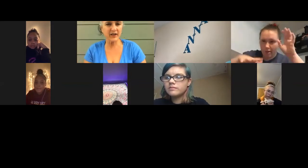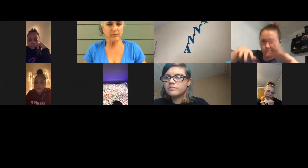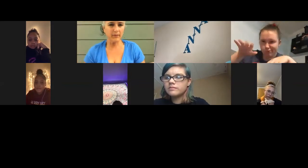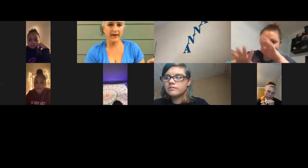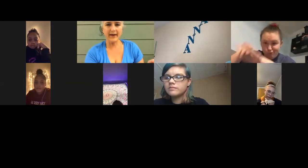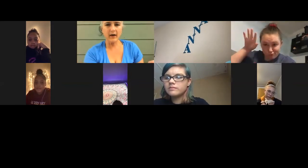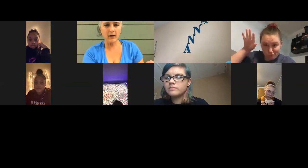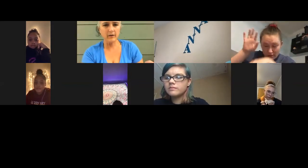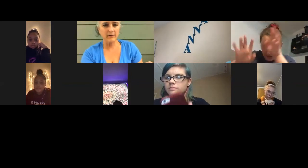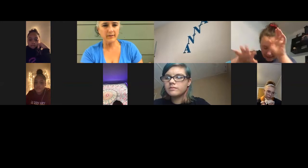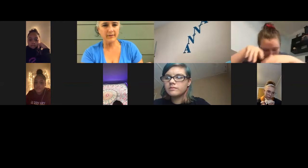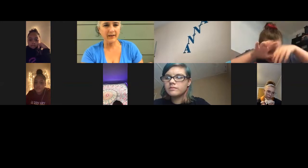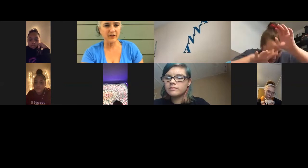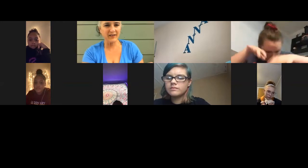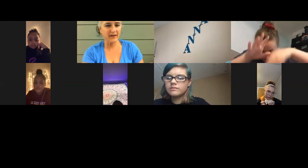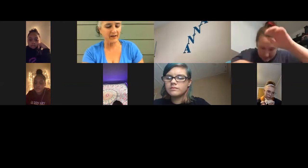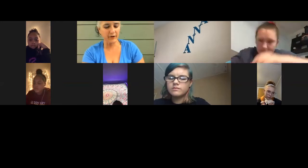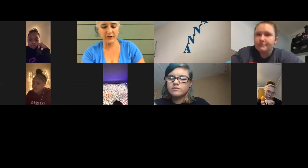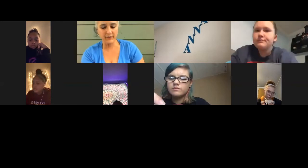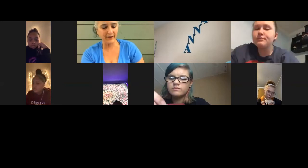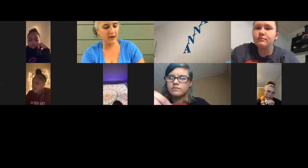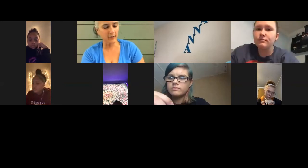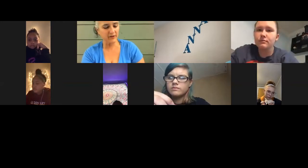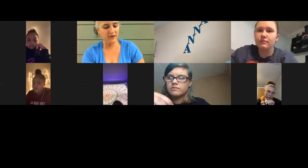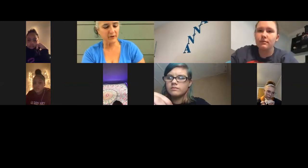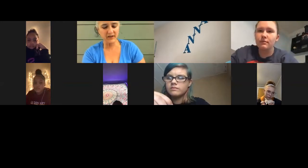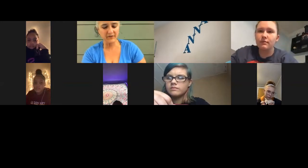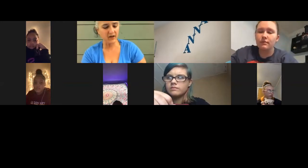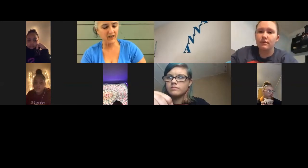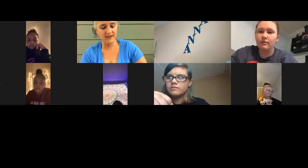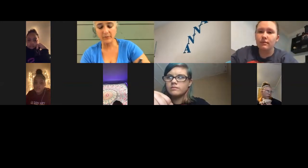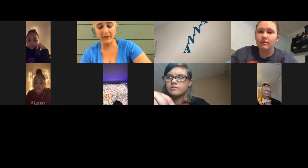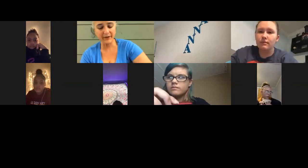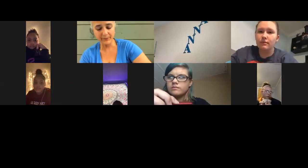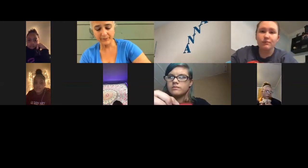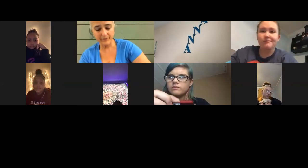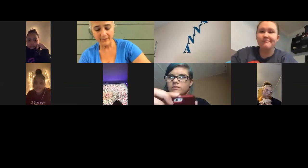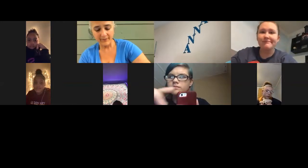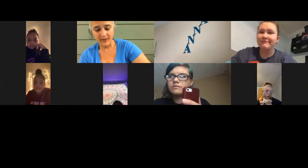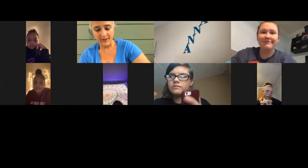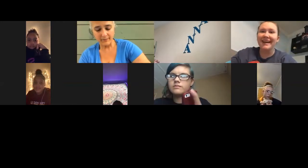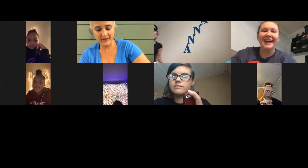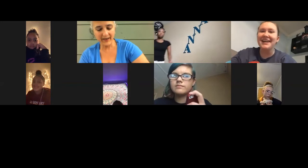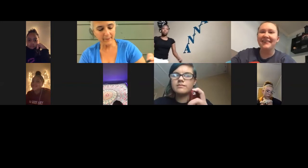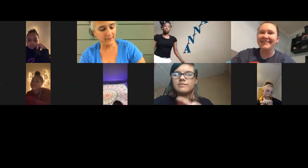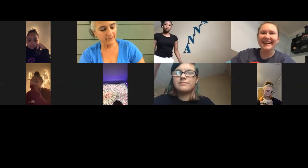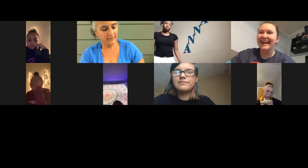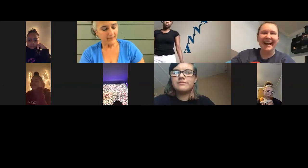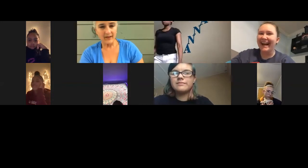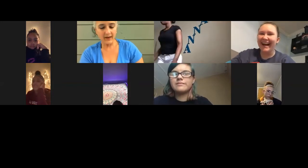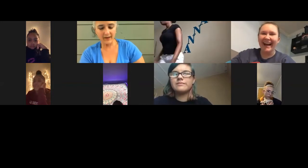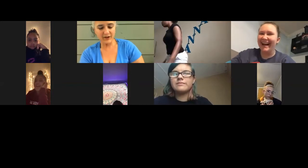DJ is probably out. Jasmine, I love what you're doing. I hope you're listening to music. If not, that's even better. Makes me